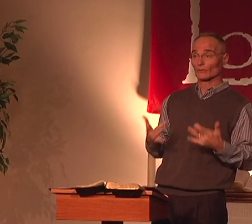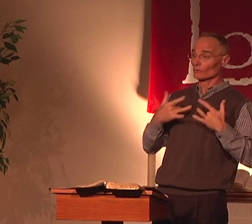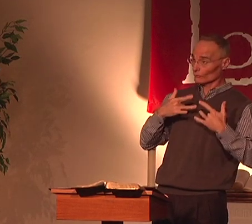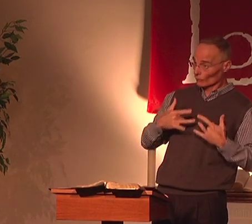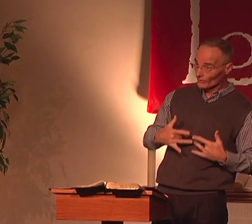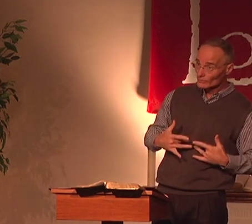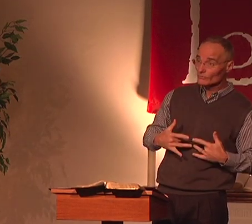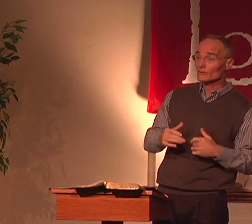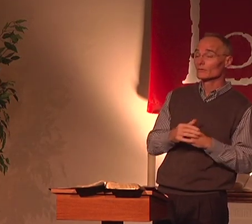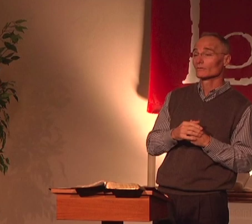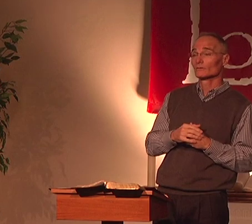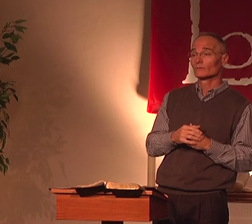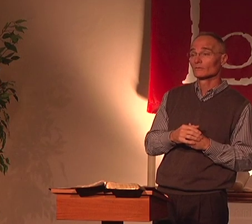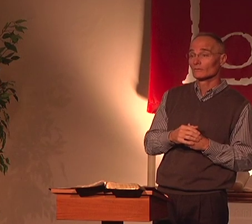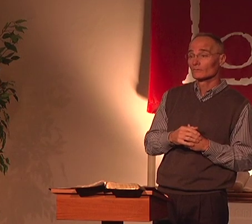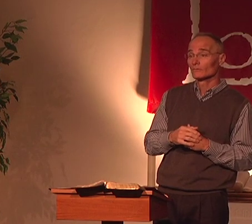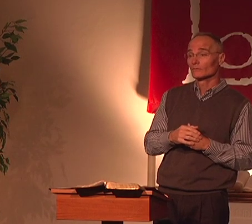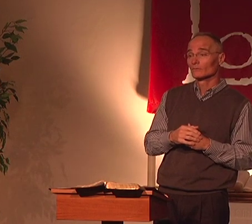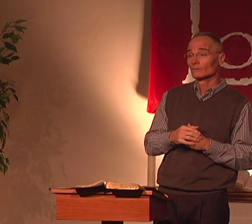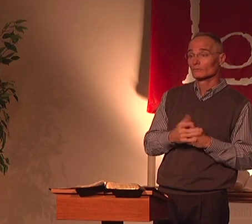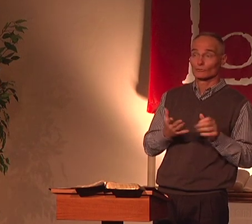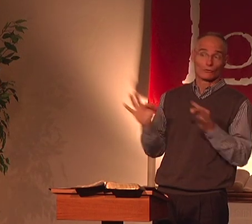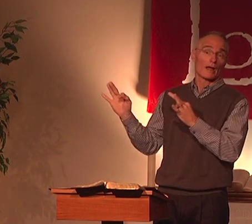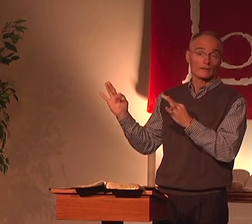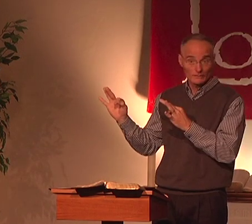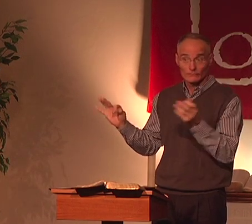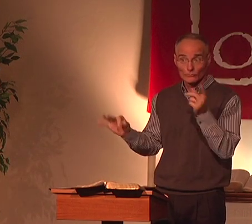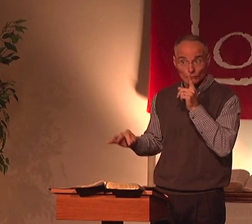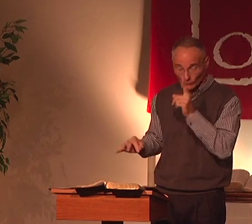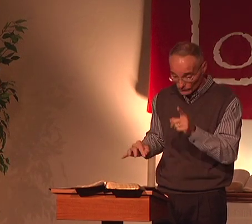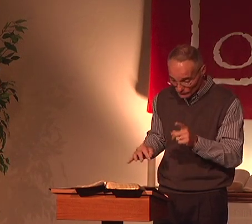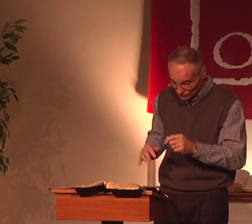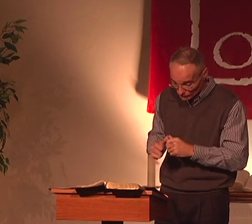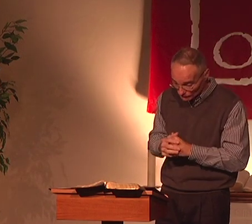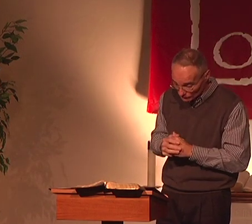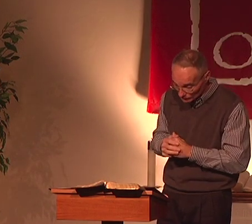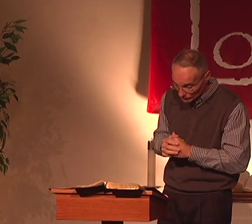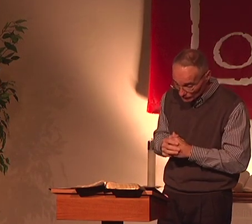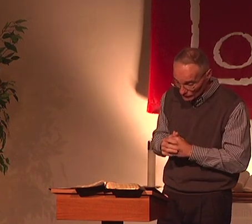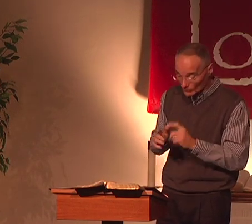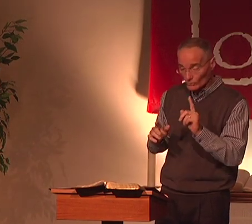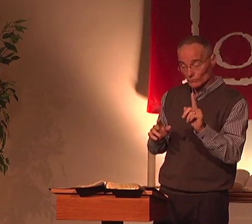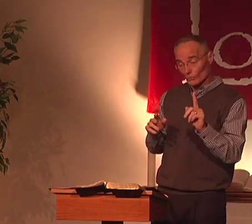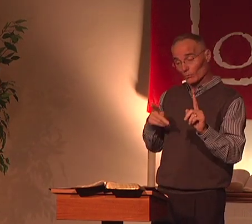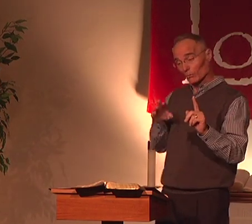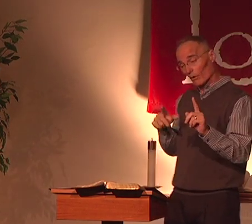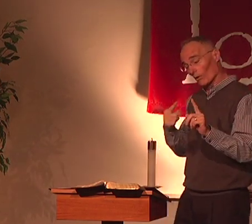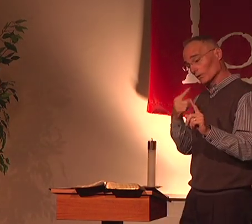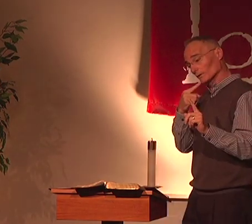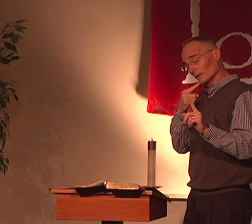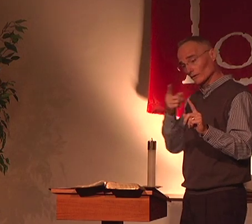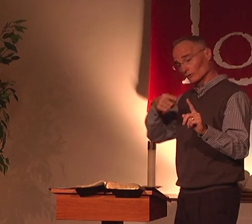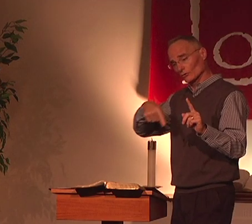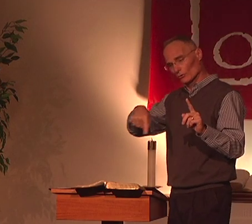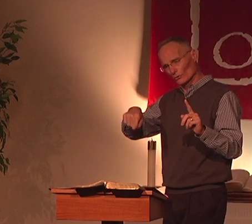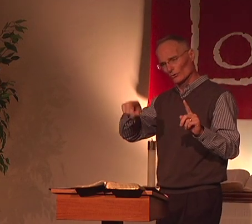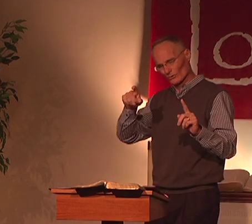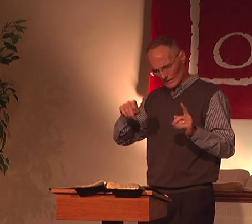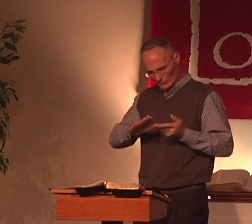Some of us here Are discouraged We're distracted For sure So Paul is saying